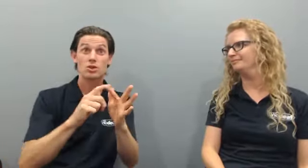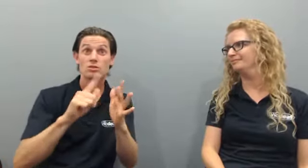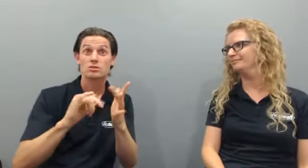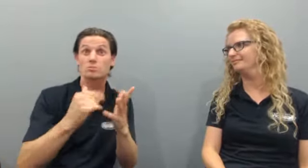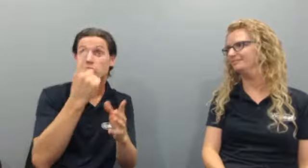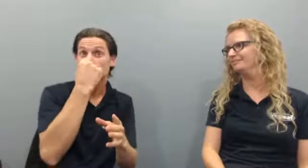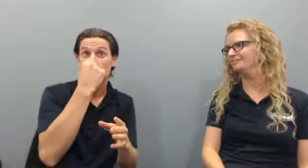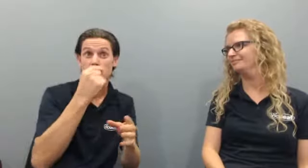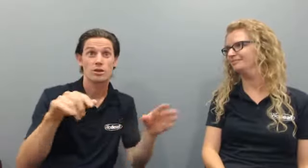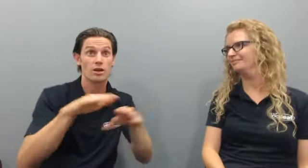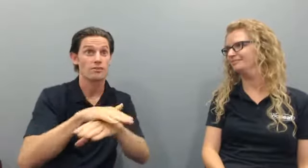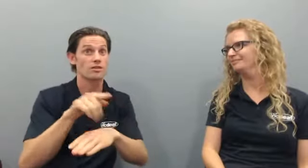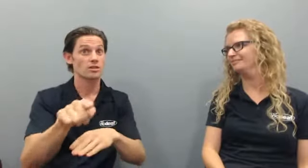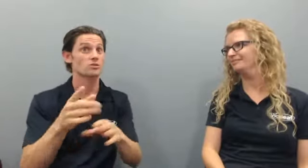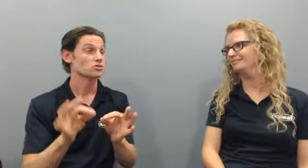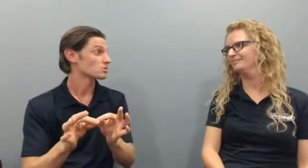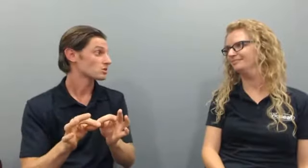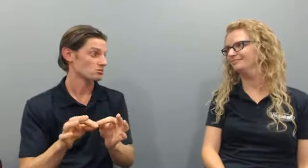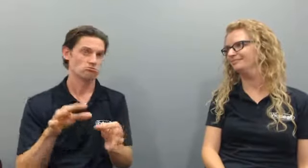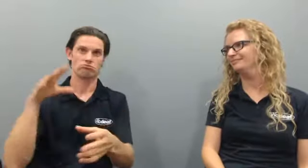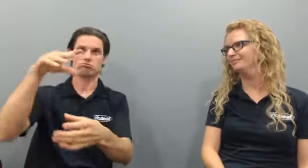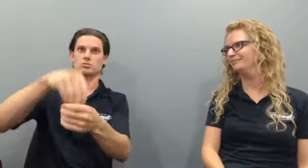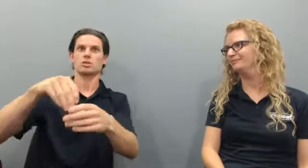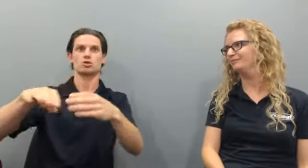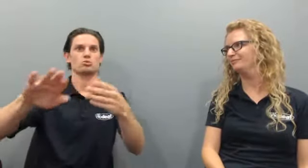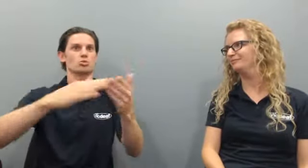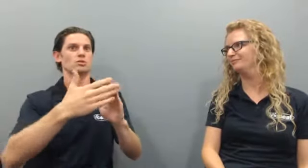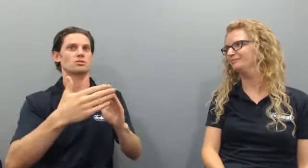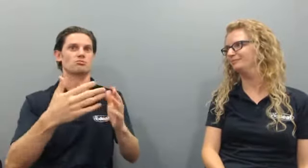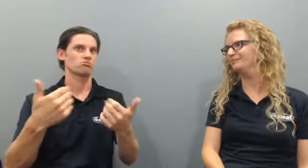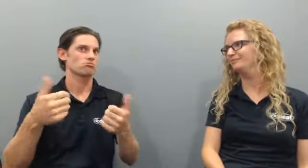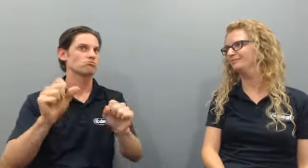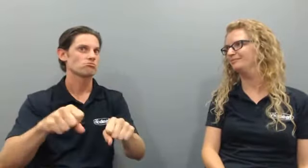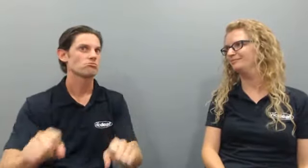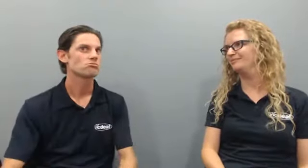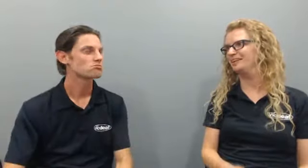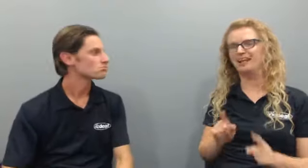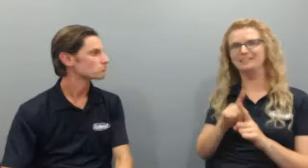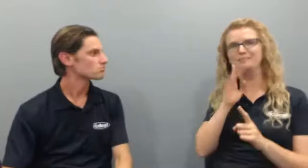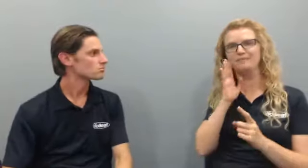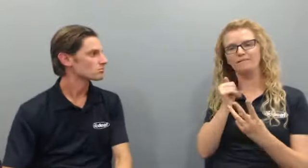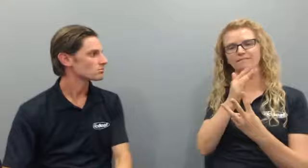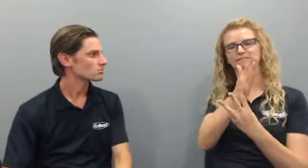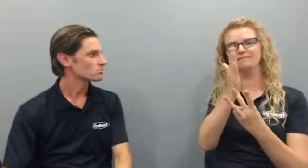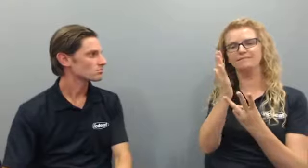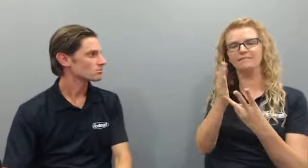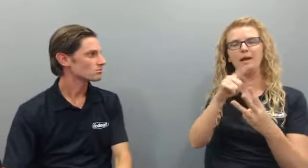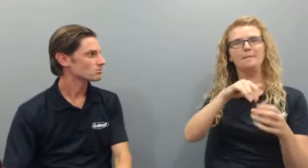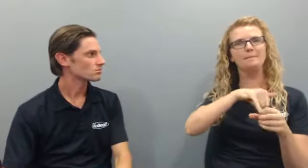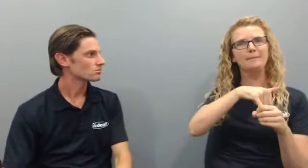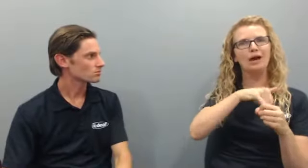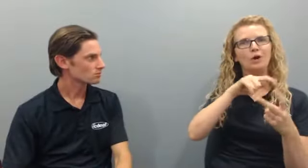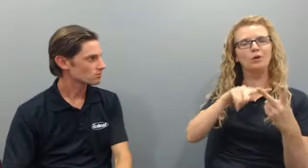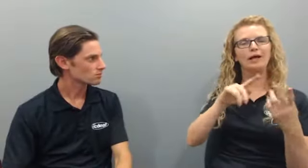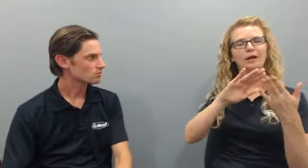enjoy, then yes, that is something that is possible to be covered by the NDIS. It improves your engagement in the community. Like